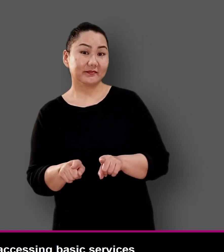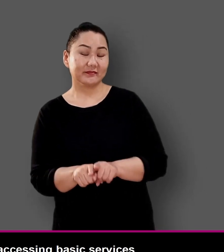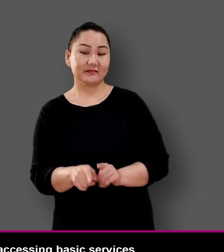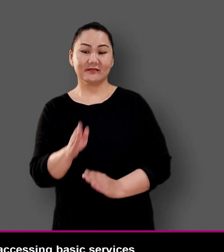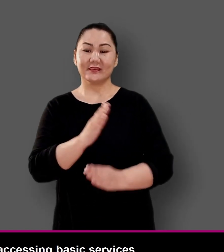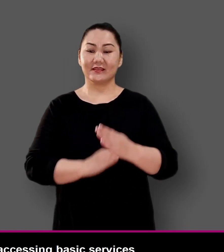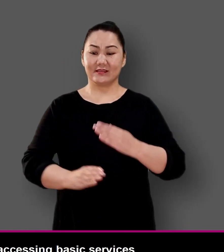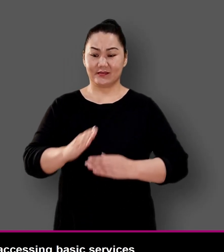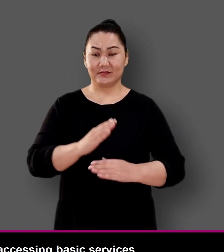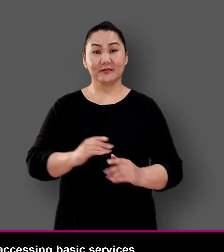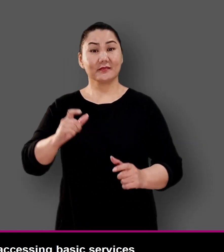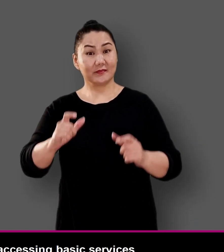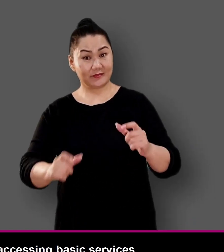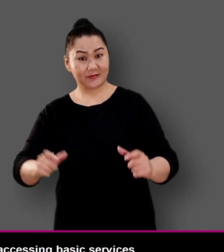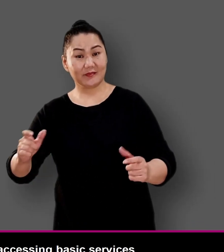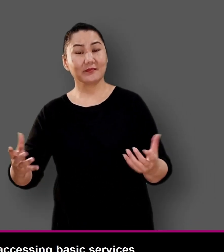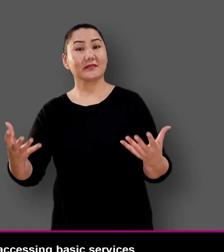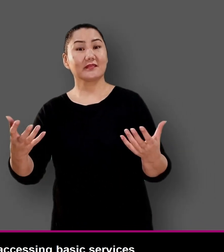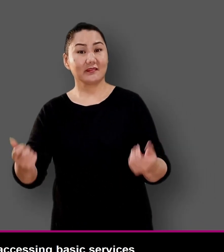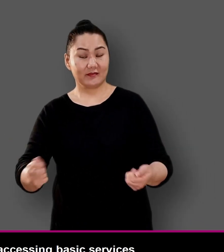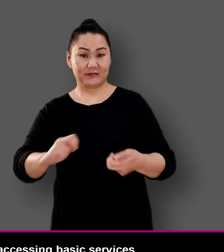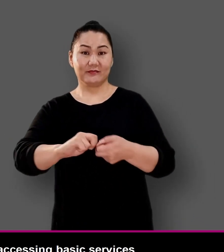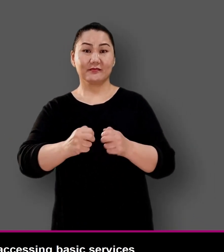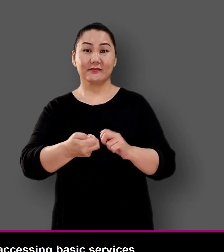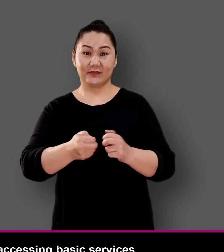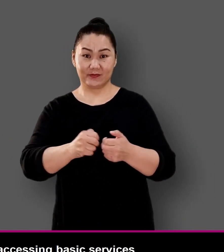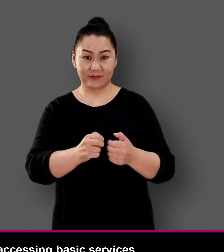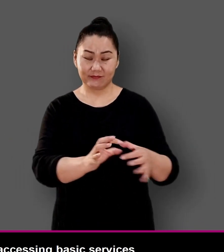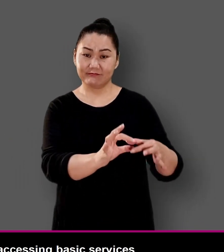face challenges in accessing basic services,